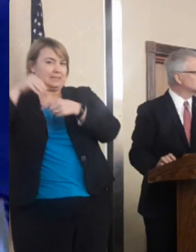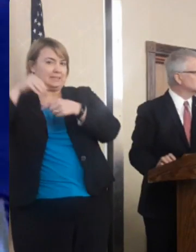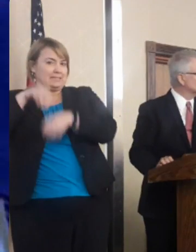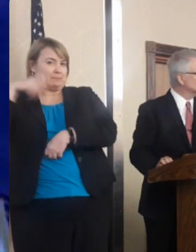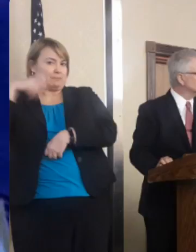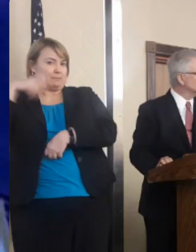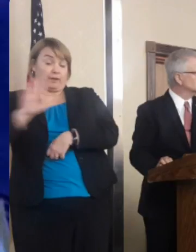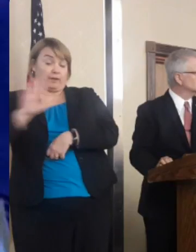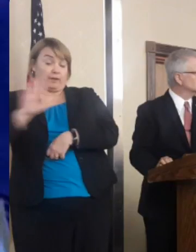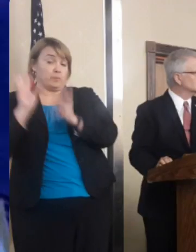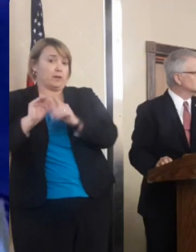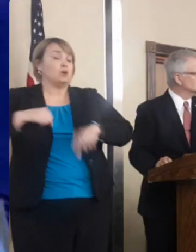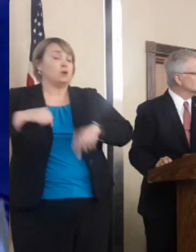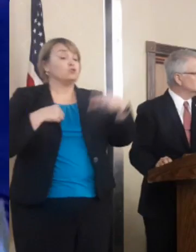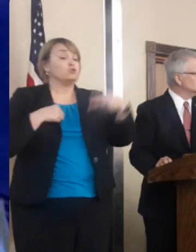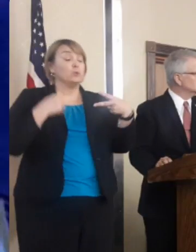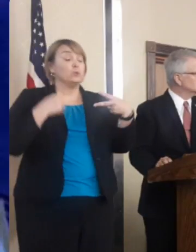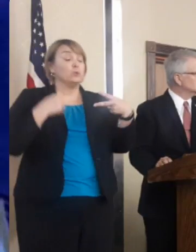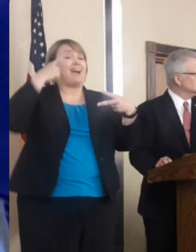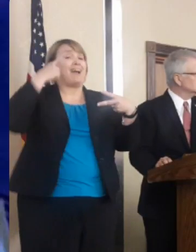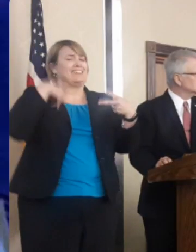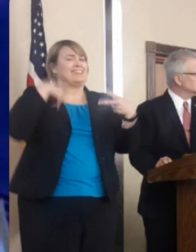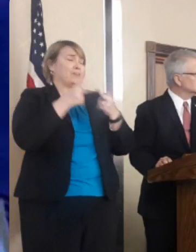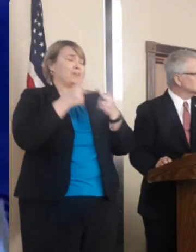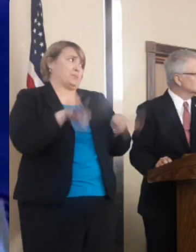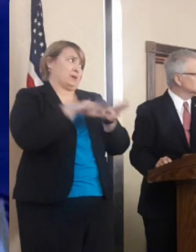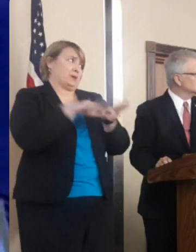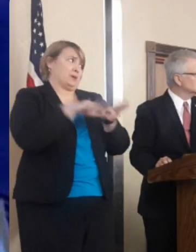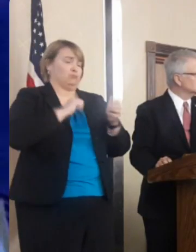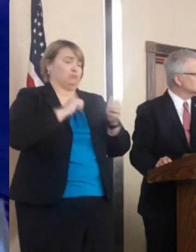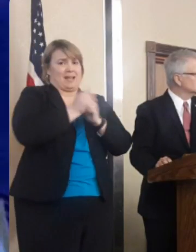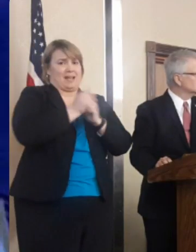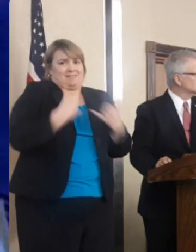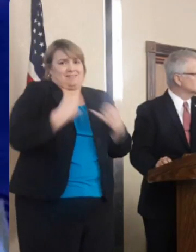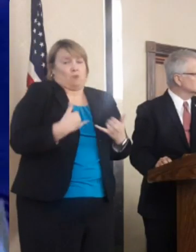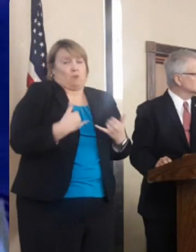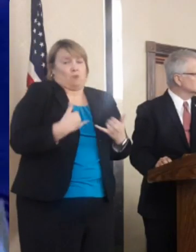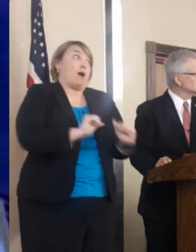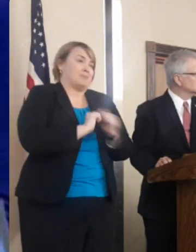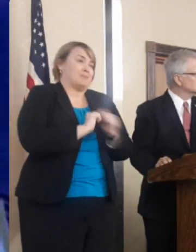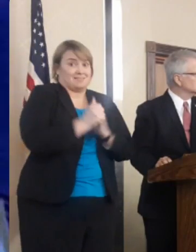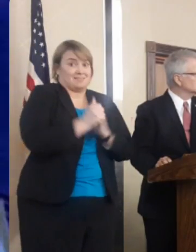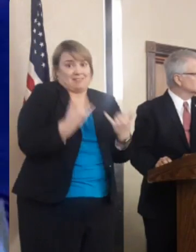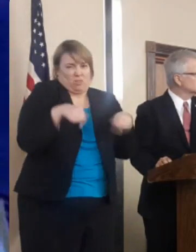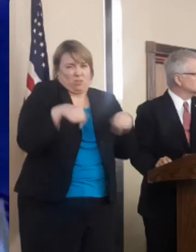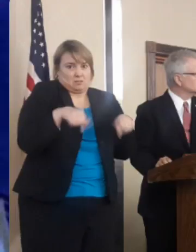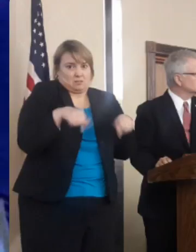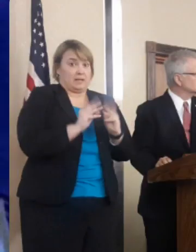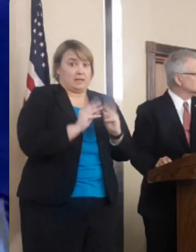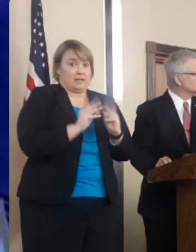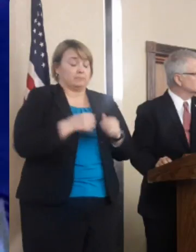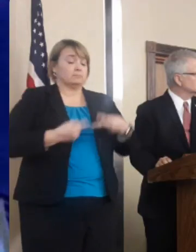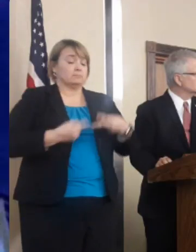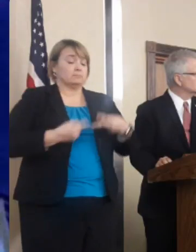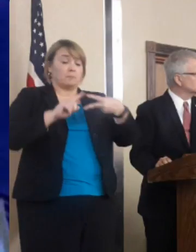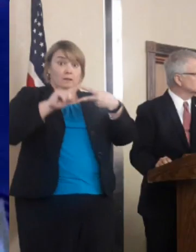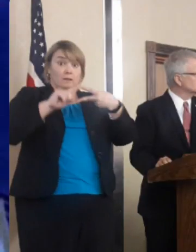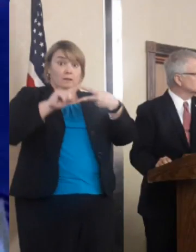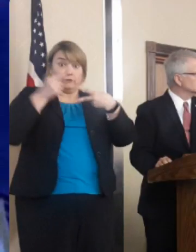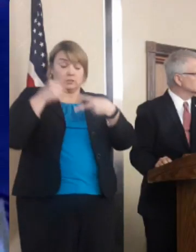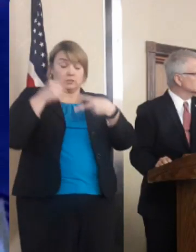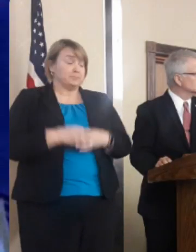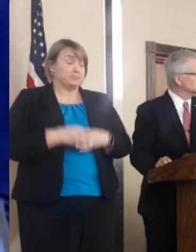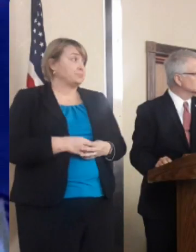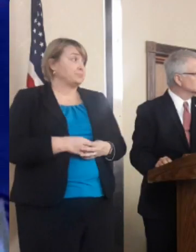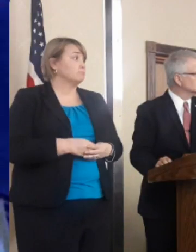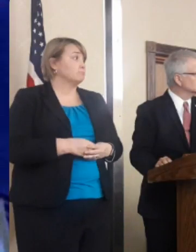are actually important to try to pass at this meeting. The first, the motion, if we would look